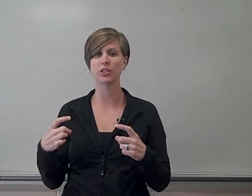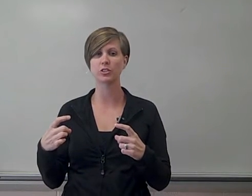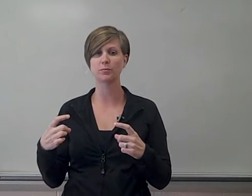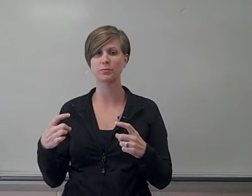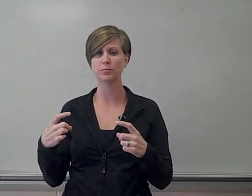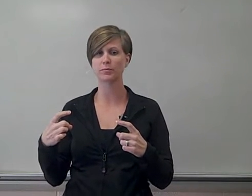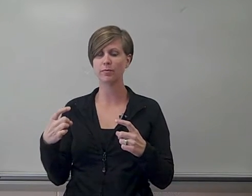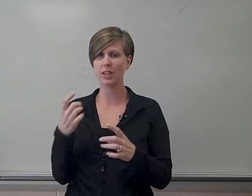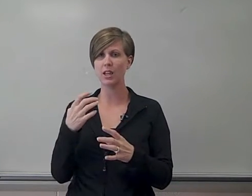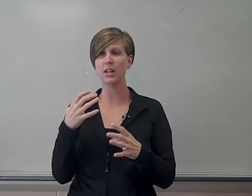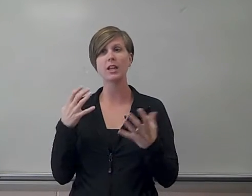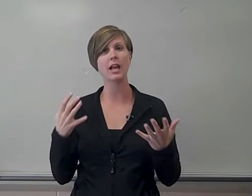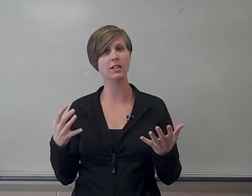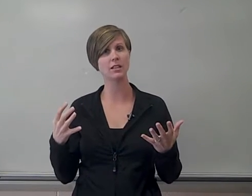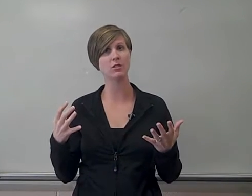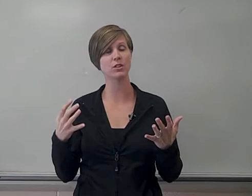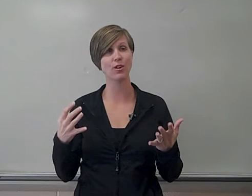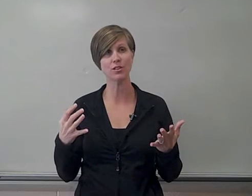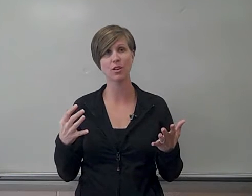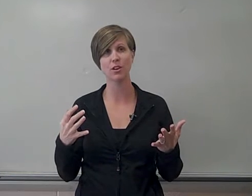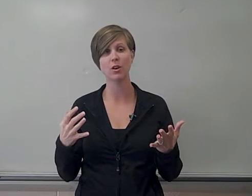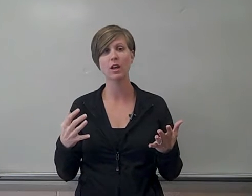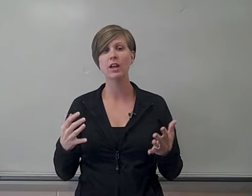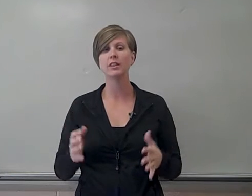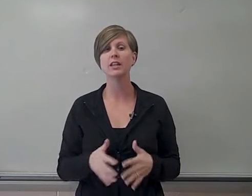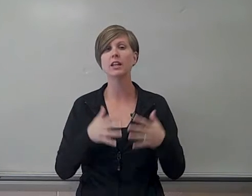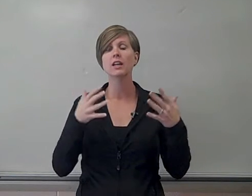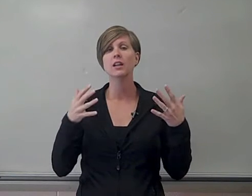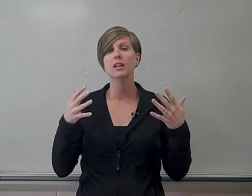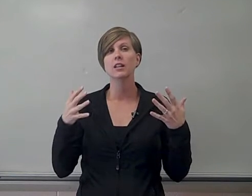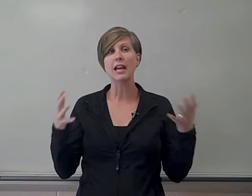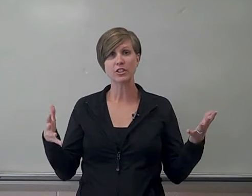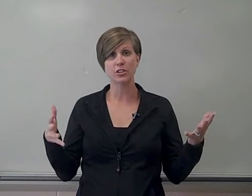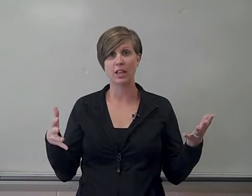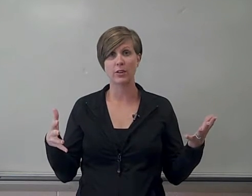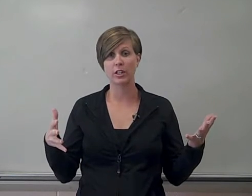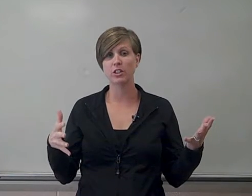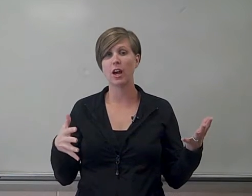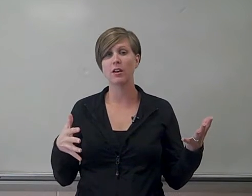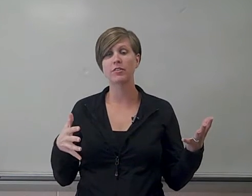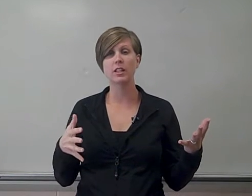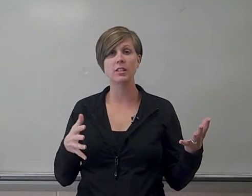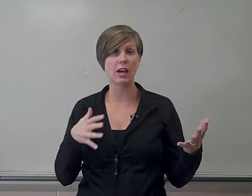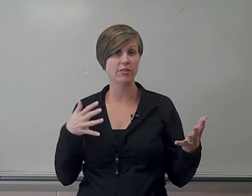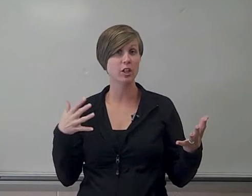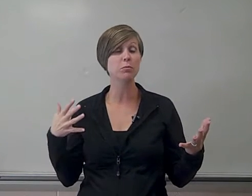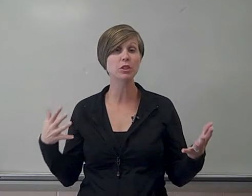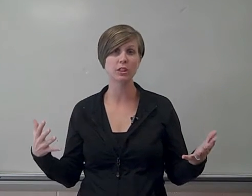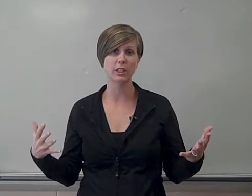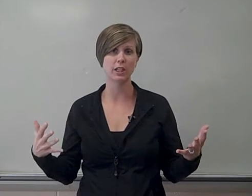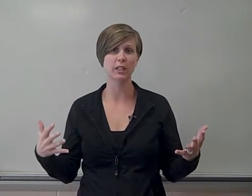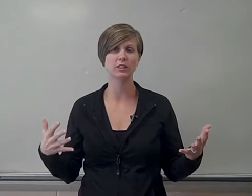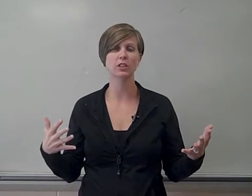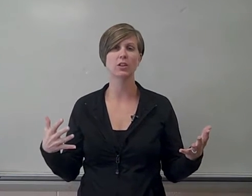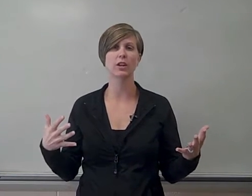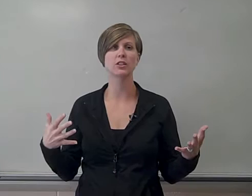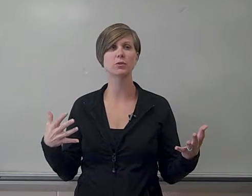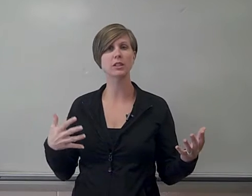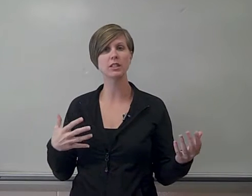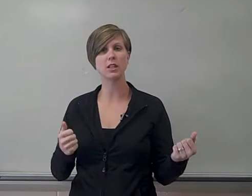language. ASL is also the national language of the deaf community. So it's really